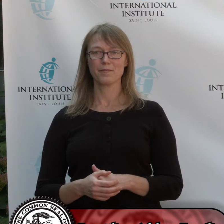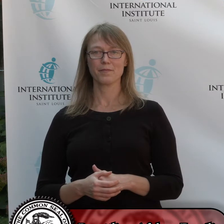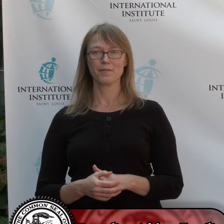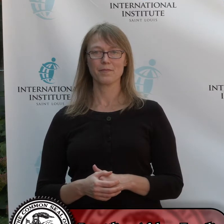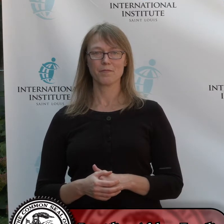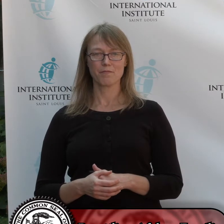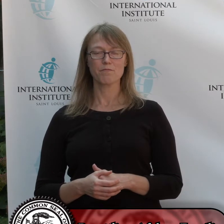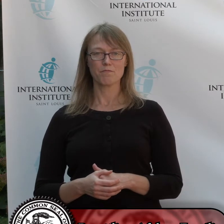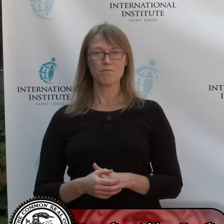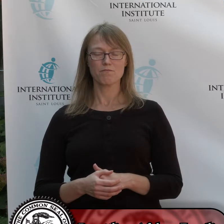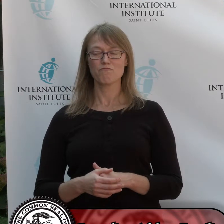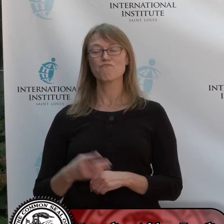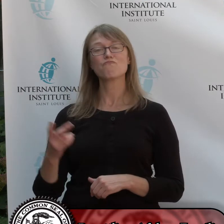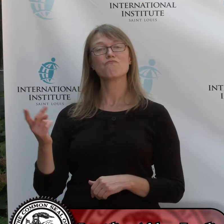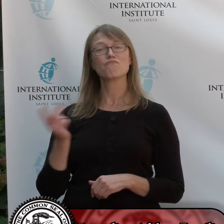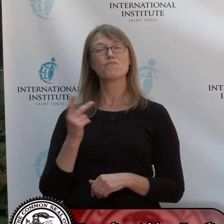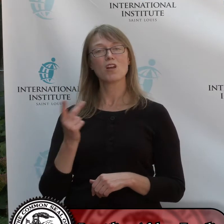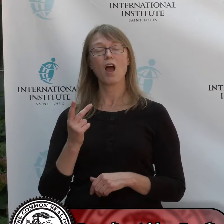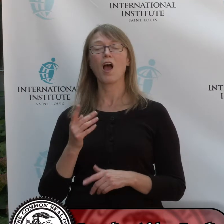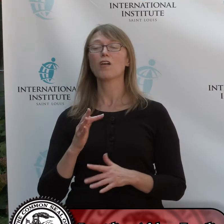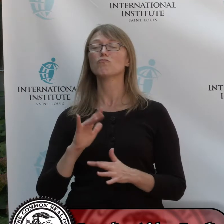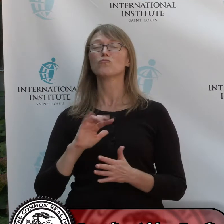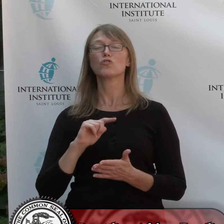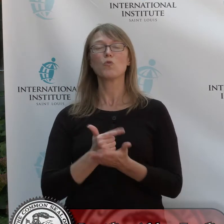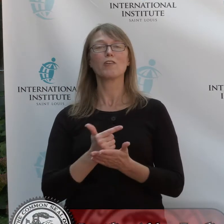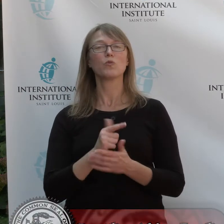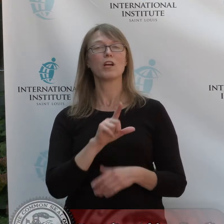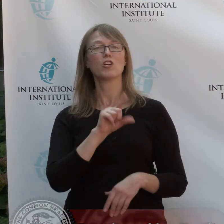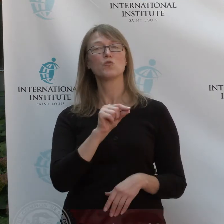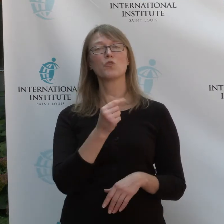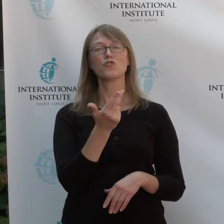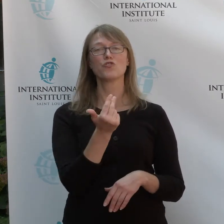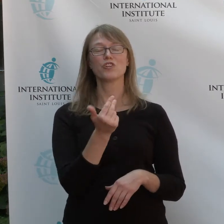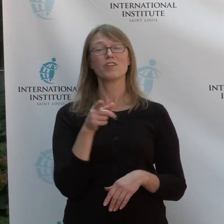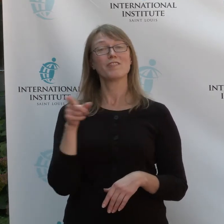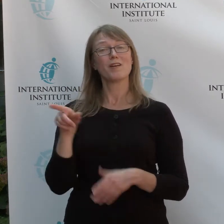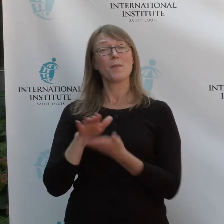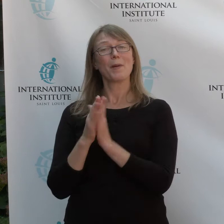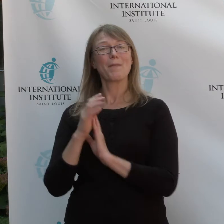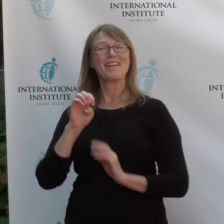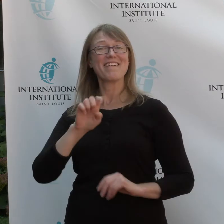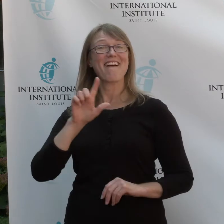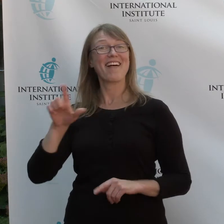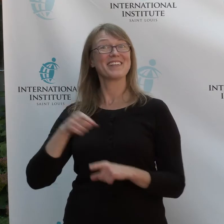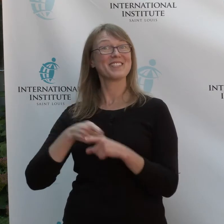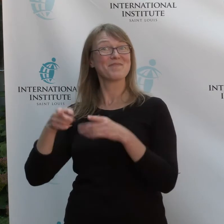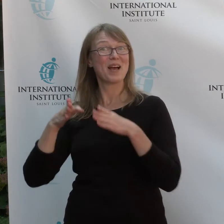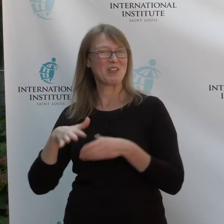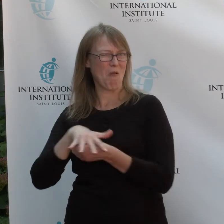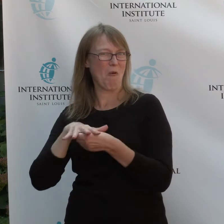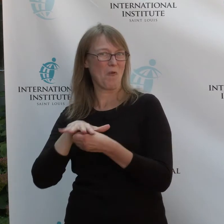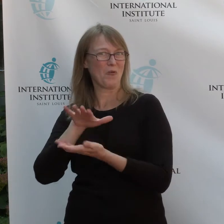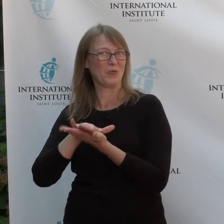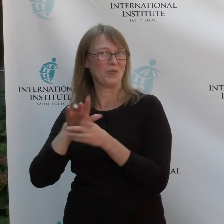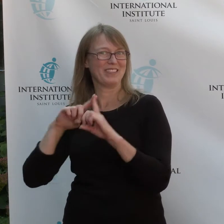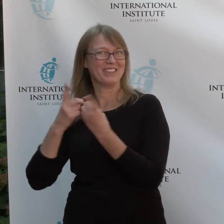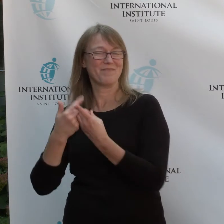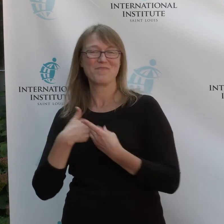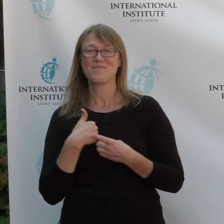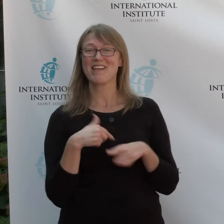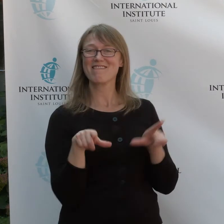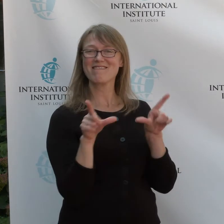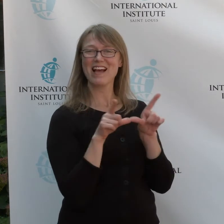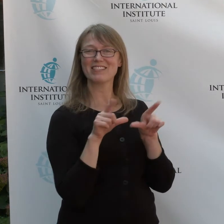We both graduated in 2013, and she went to become an ELL specialist at the local school district, and I went to become a licensed architect in